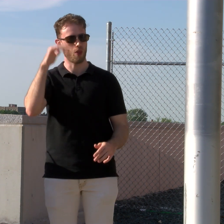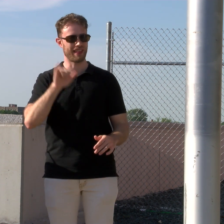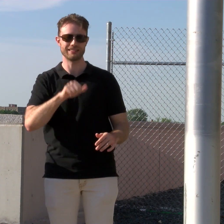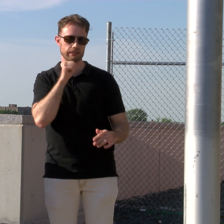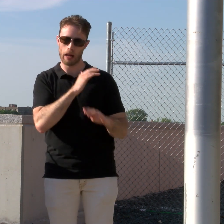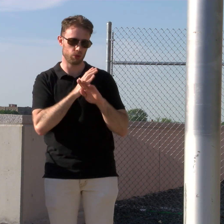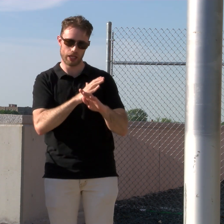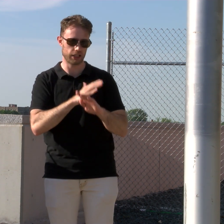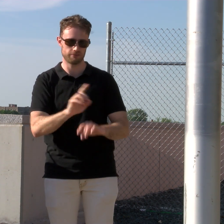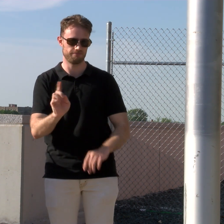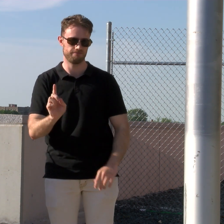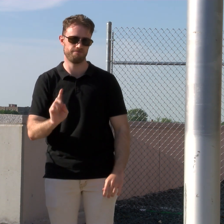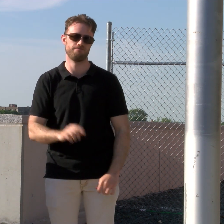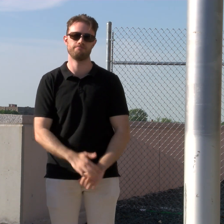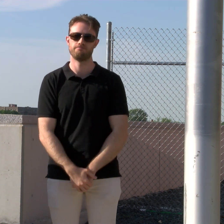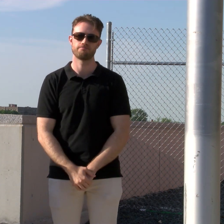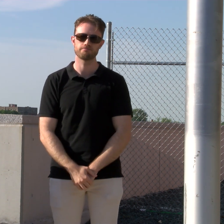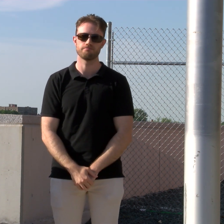protection.